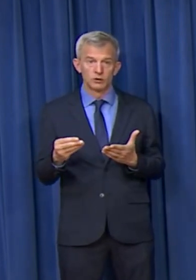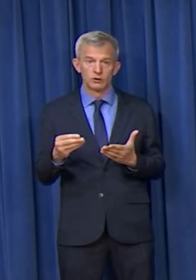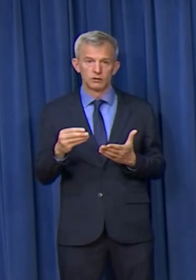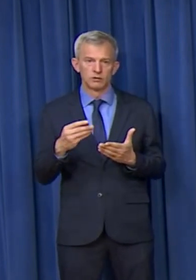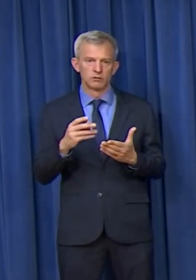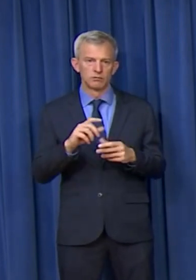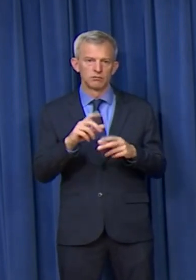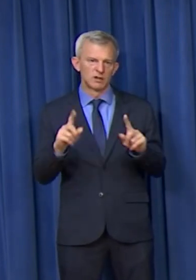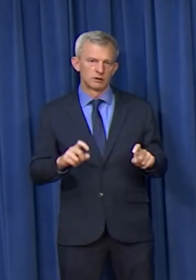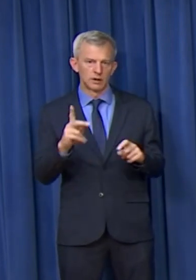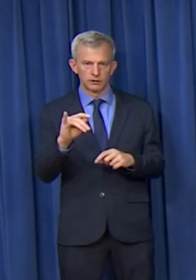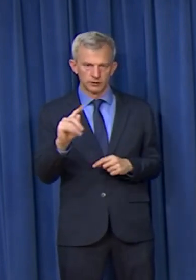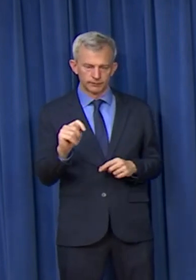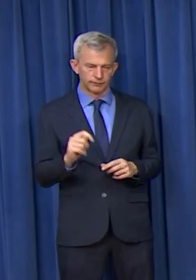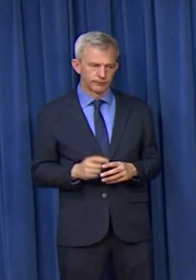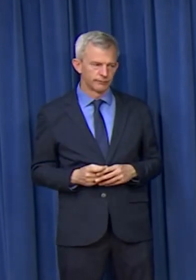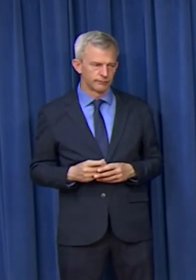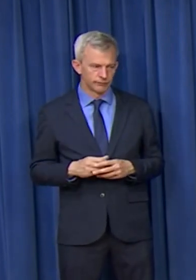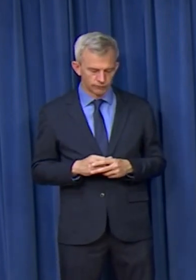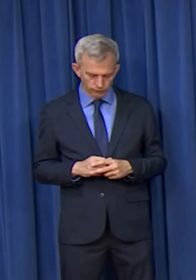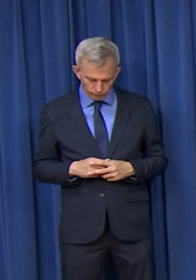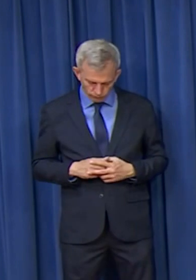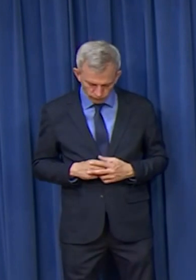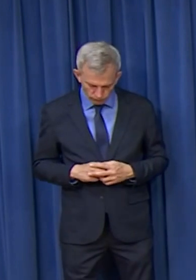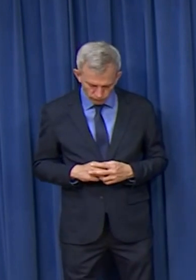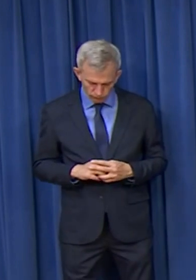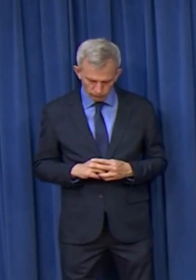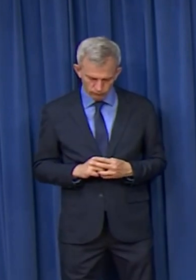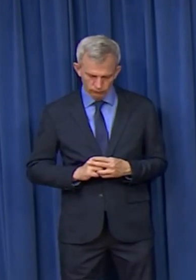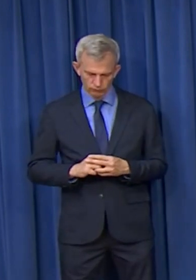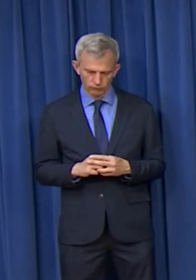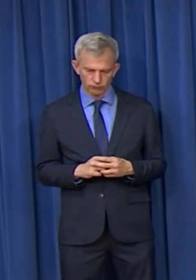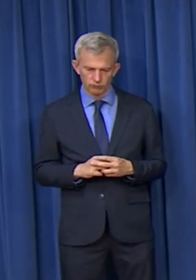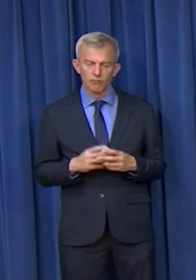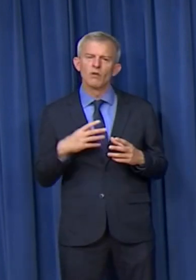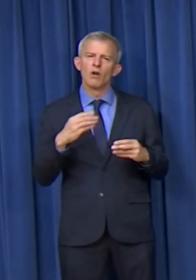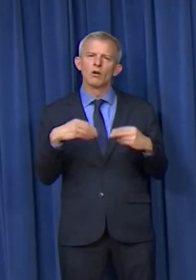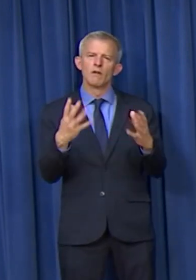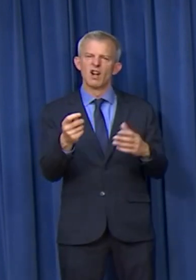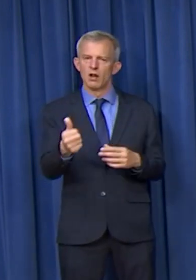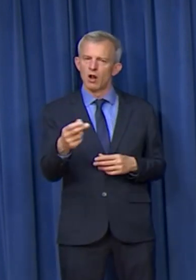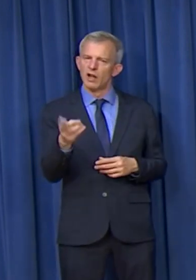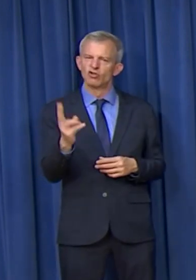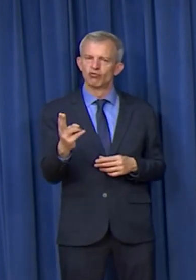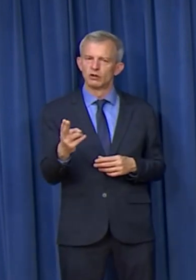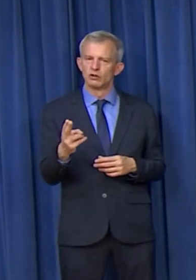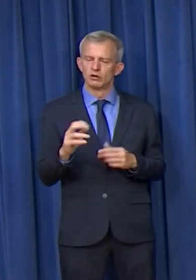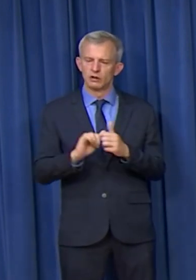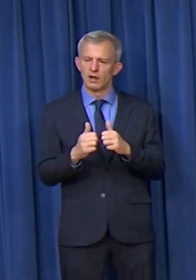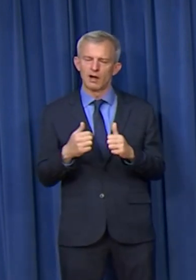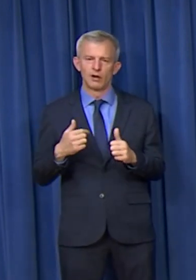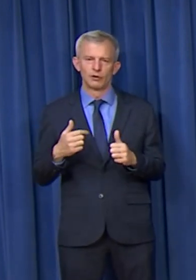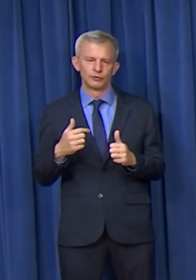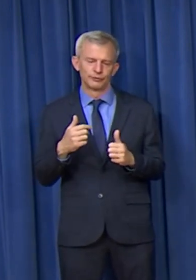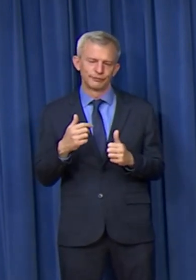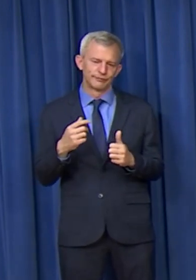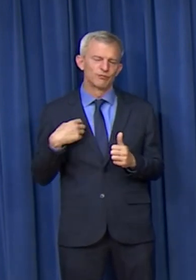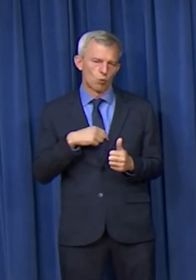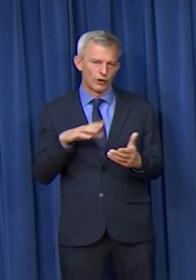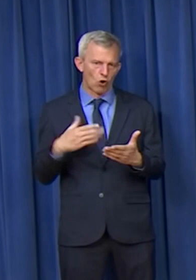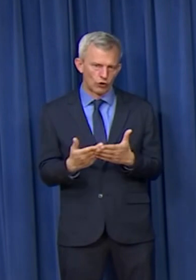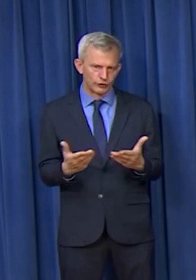kits. I'd like to provide just a little background on how we got here today. We've been investigating, as you know,